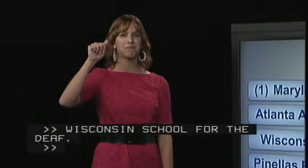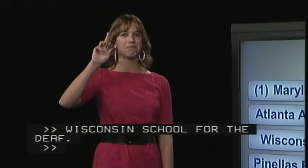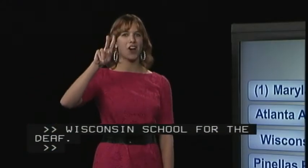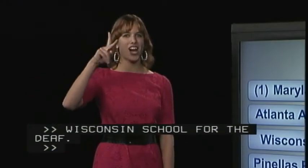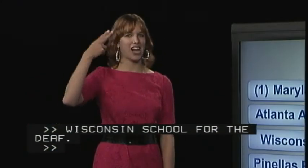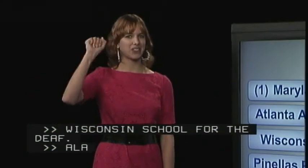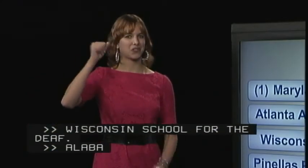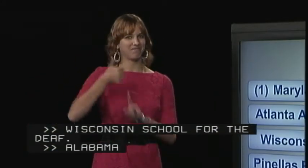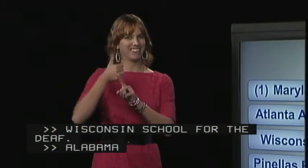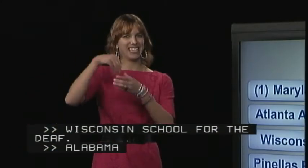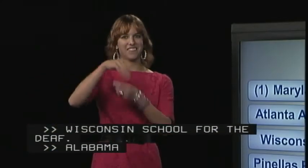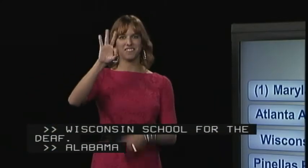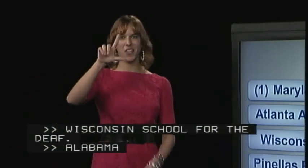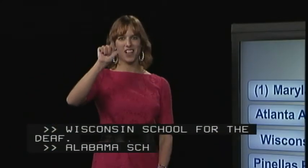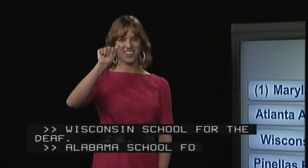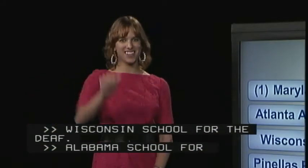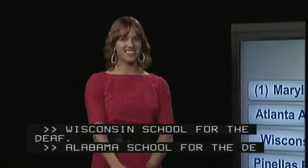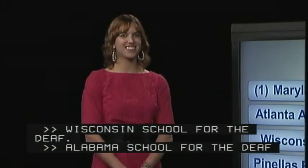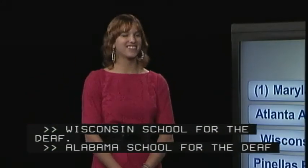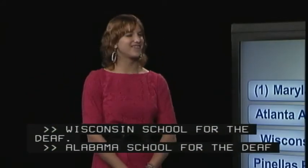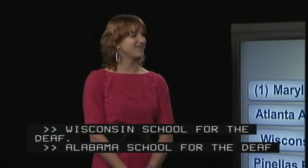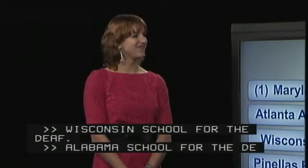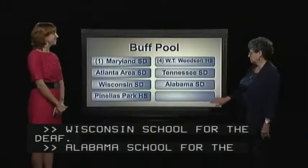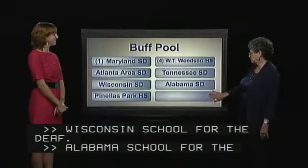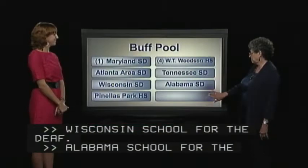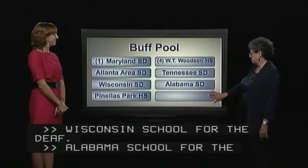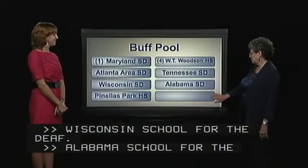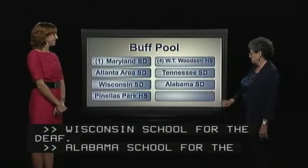Pinellas Park High School, and they're from Florida.